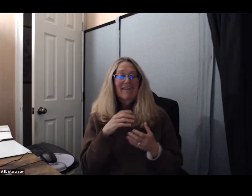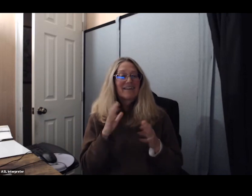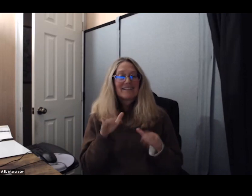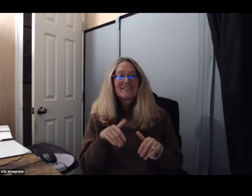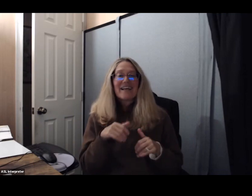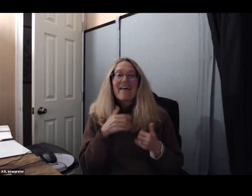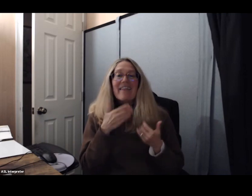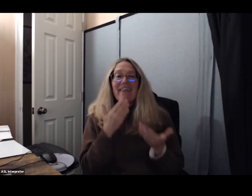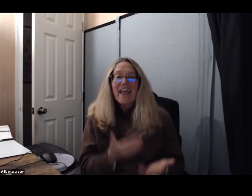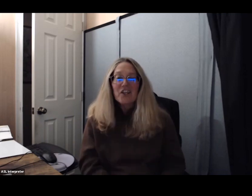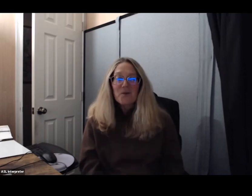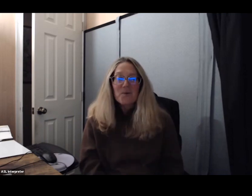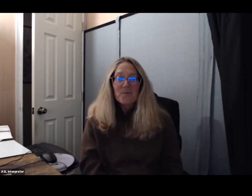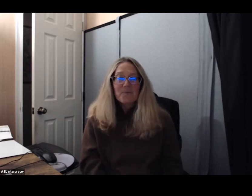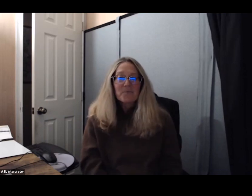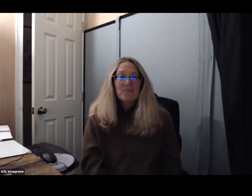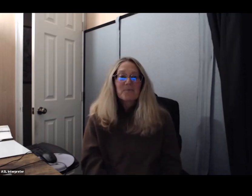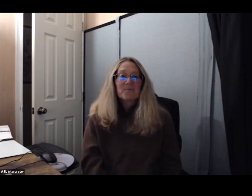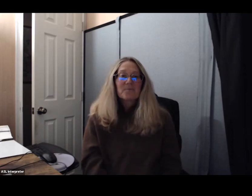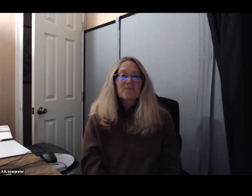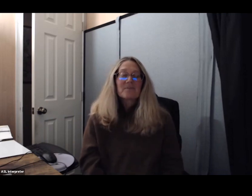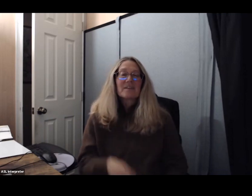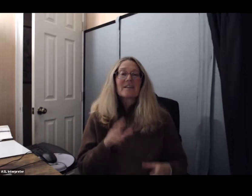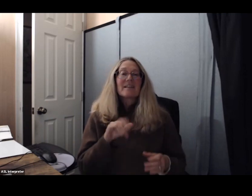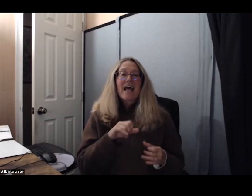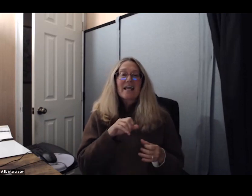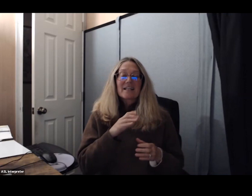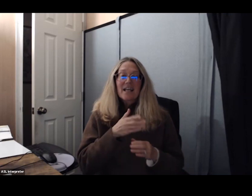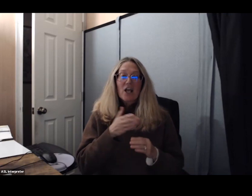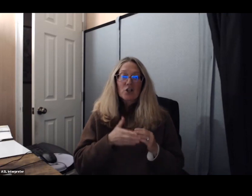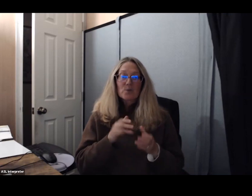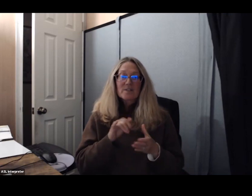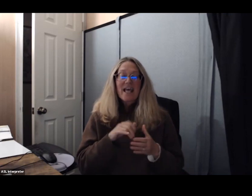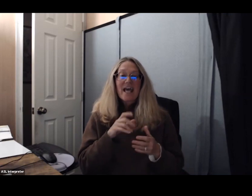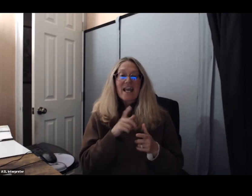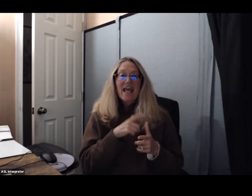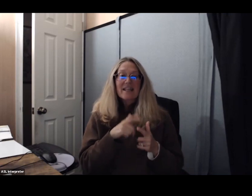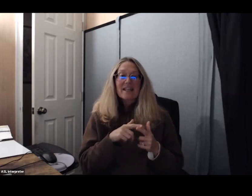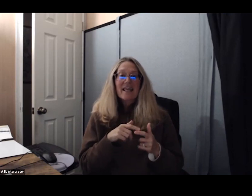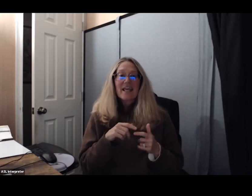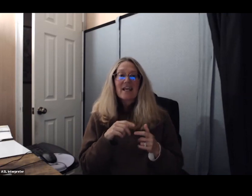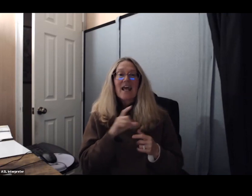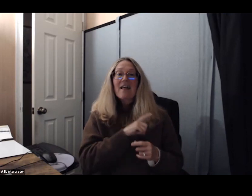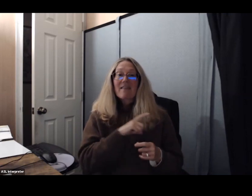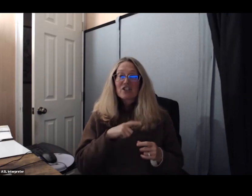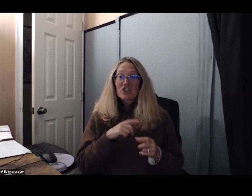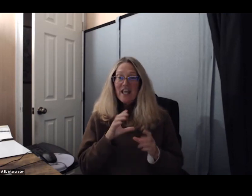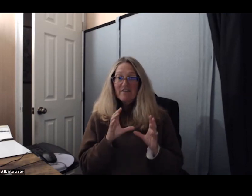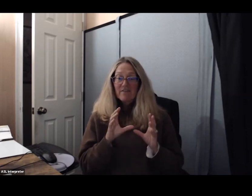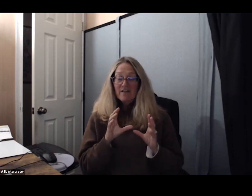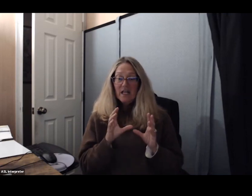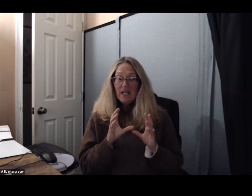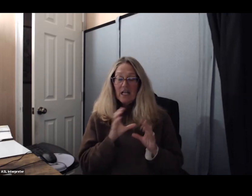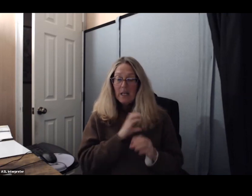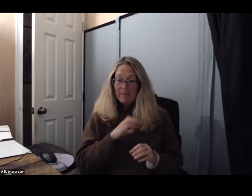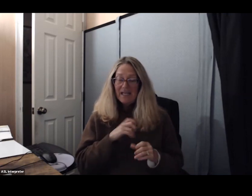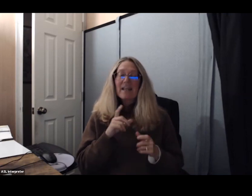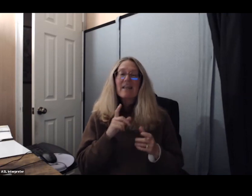you. Okay, well, I think that concludes that piece. And also, we can talk for future in terms of the legislative committee. We can discuss that